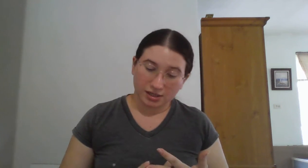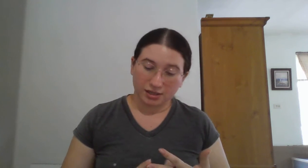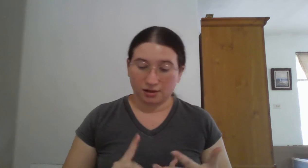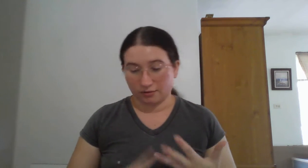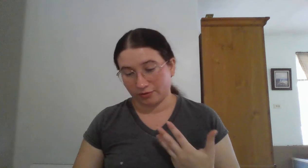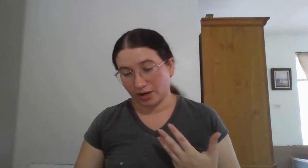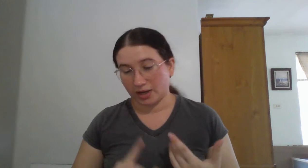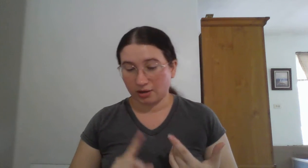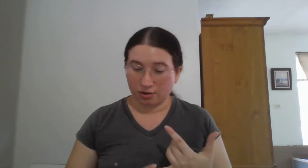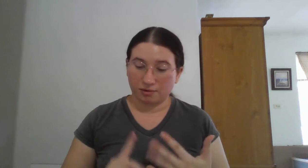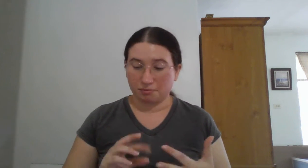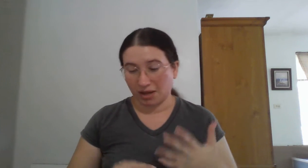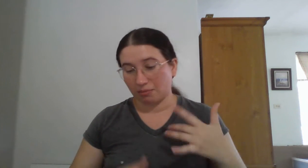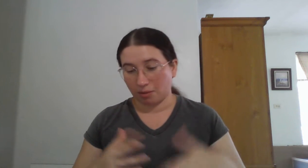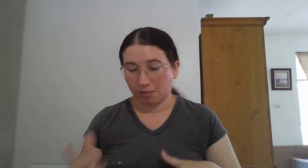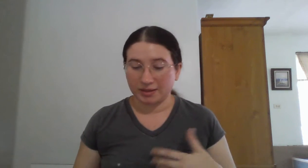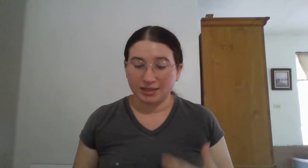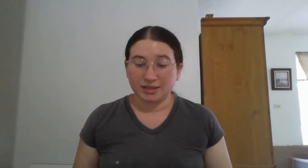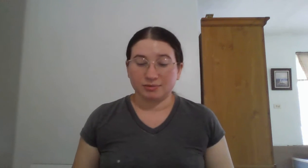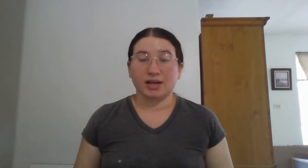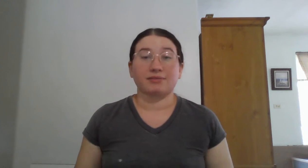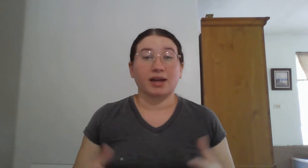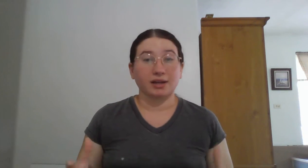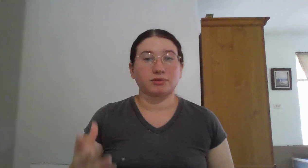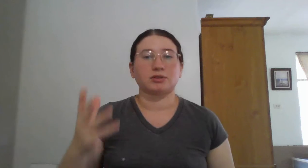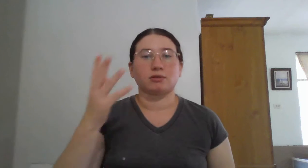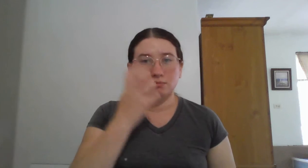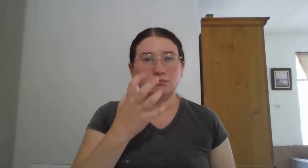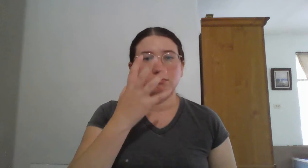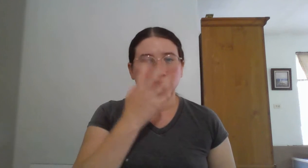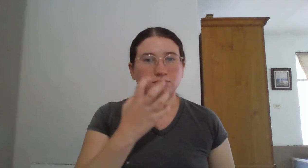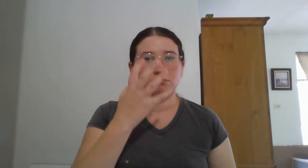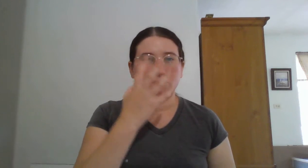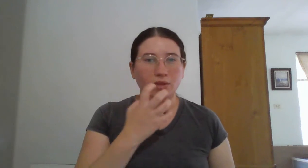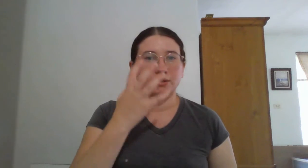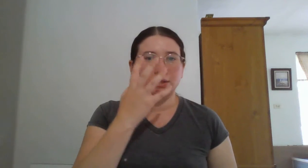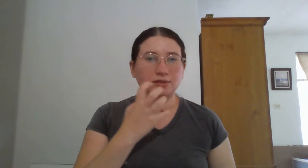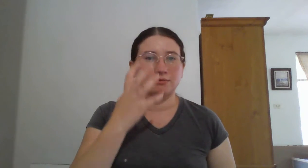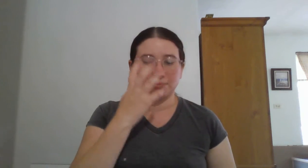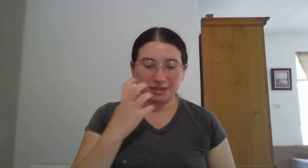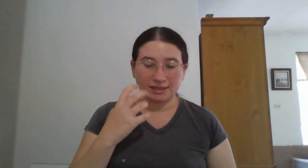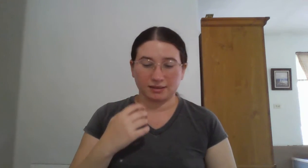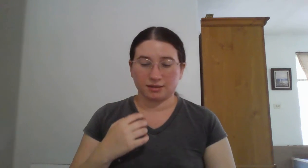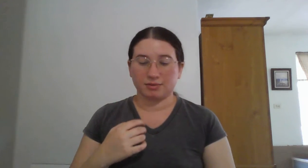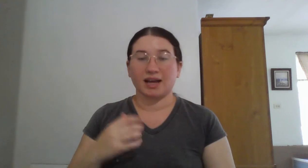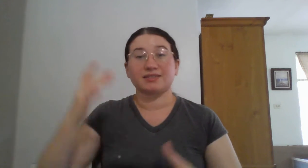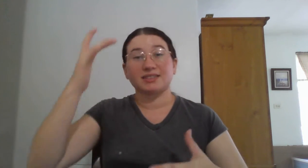sick, afraid, hurt, mad, blah, blah, blah. We have angry, so done repeatedly. We have